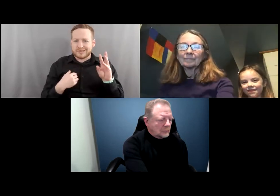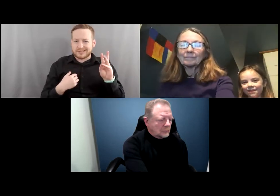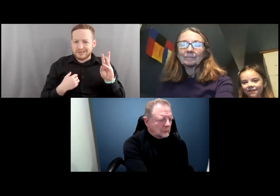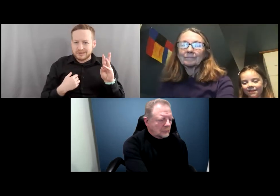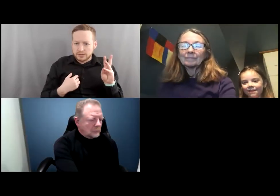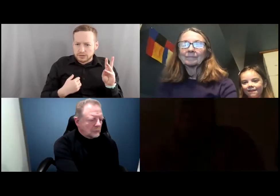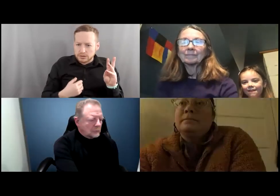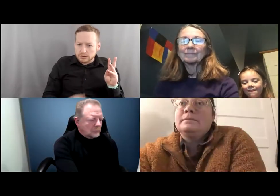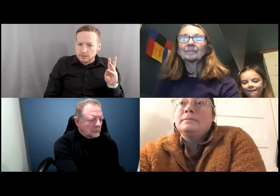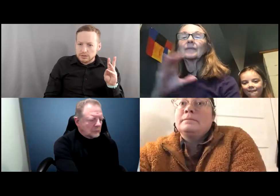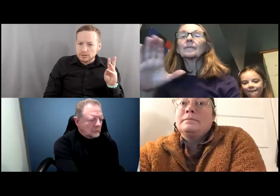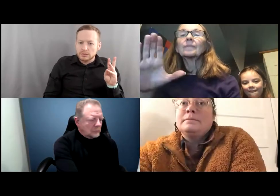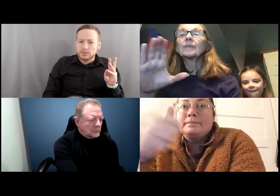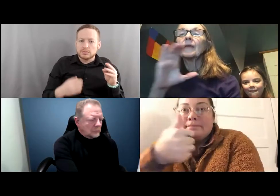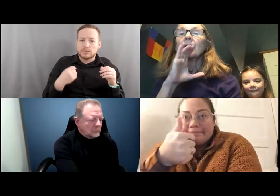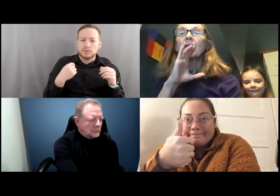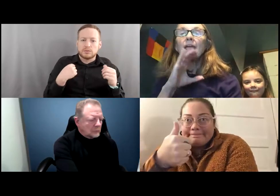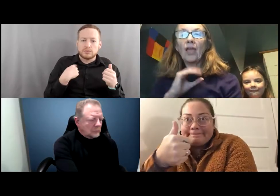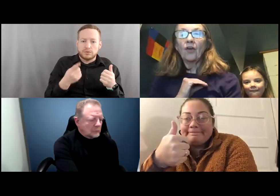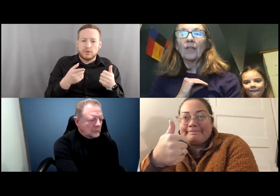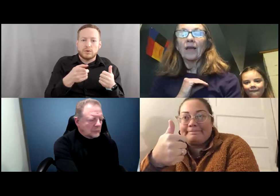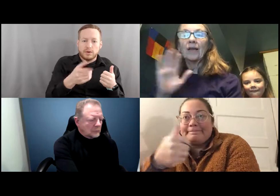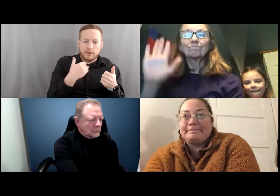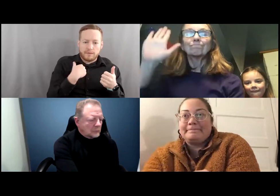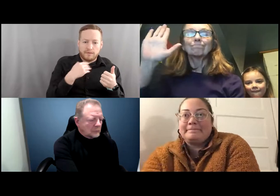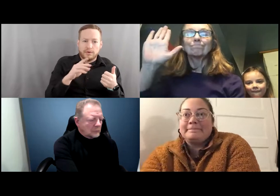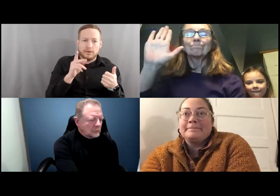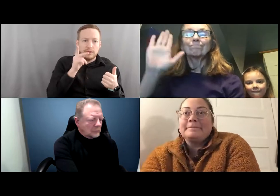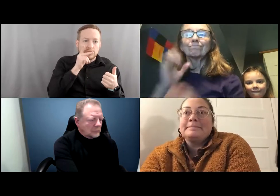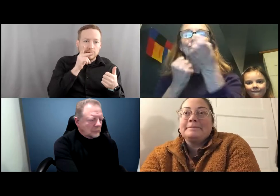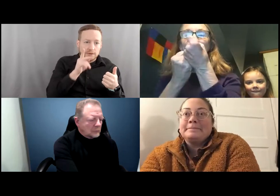I'm doing, this is Caroline, it's just me doing it otherwise.